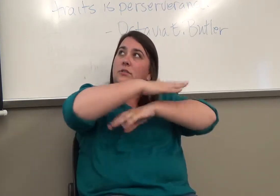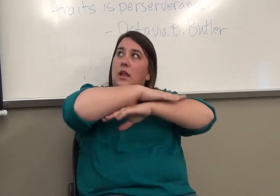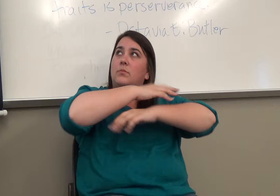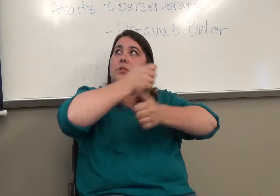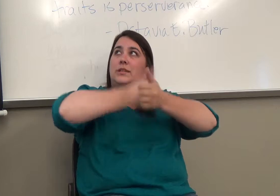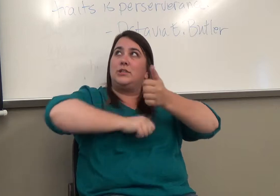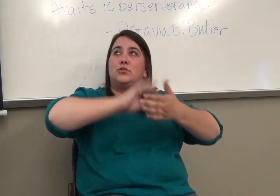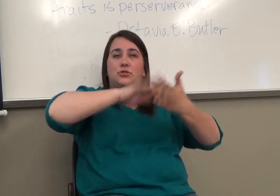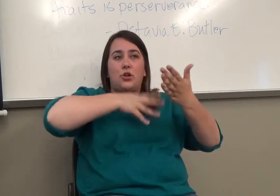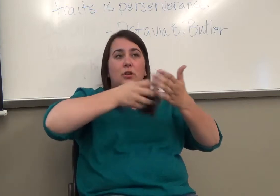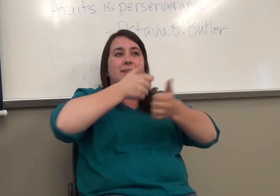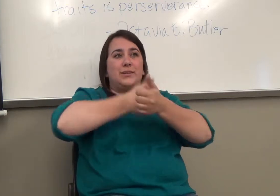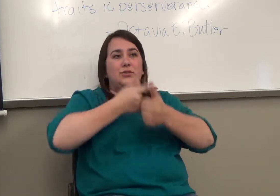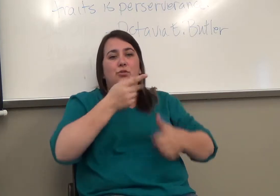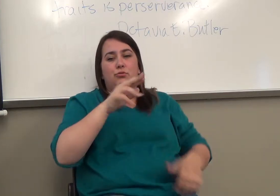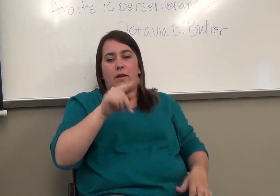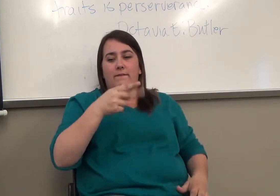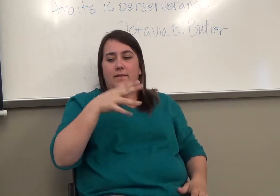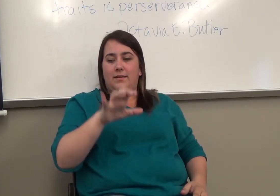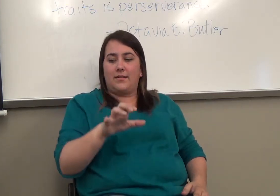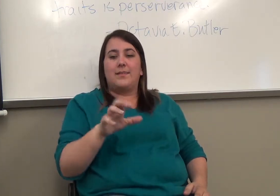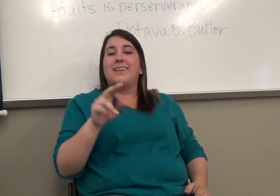Not one of the sale items